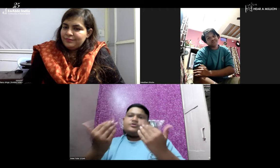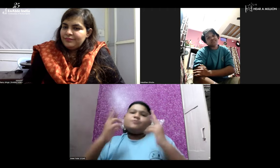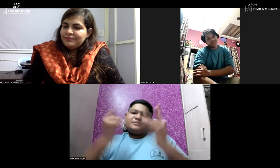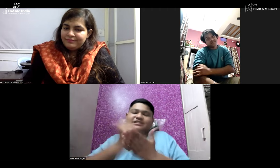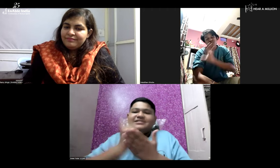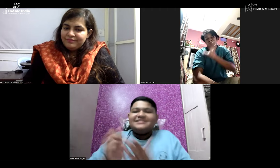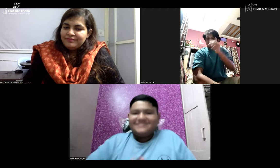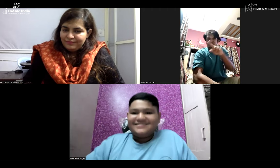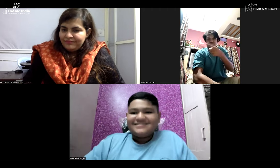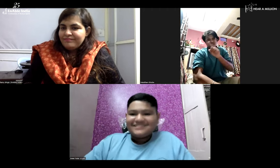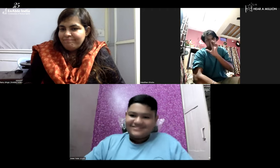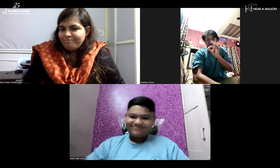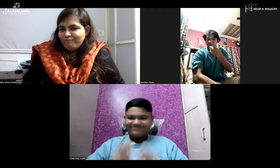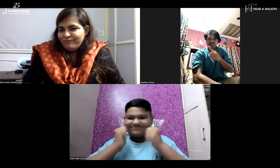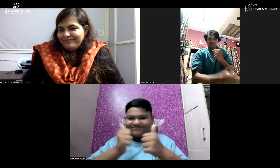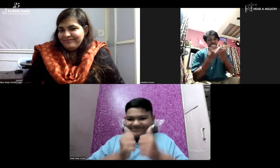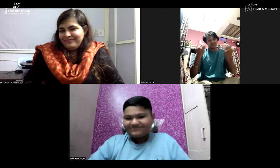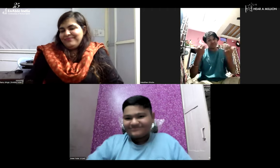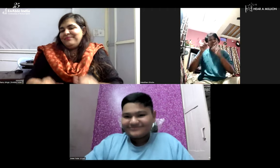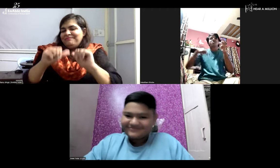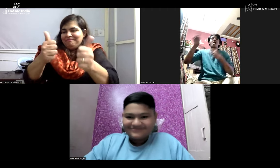We have Manthan.